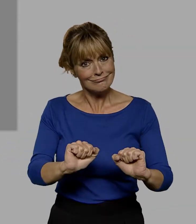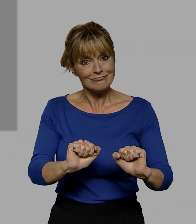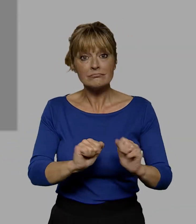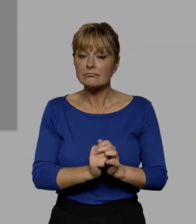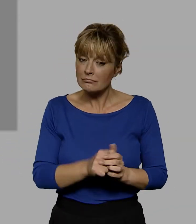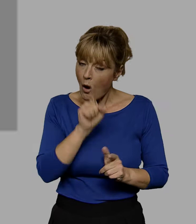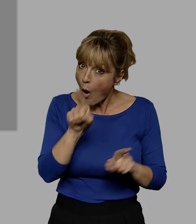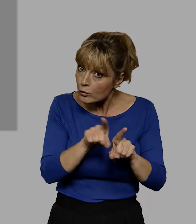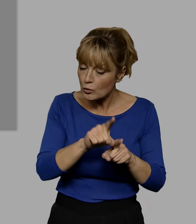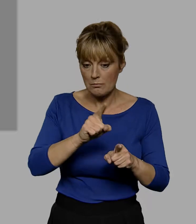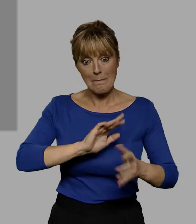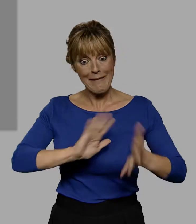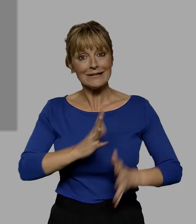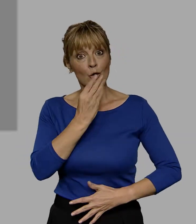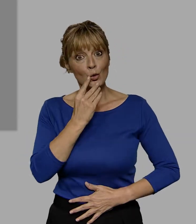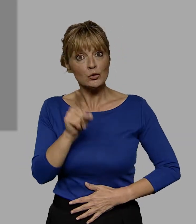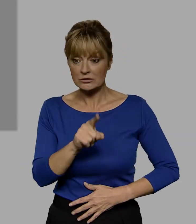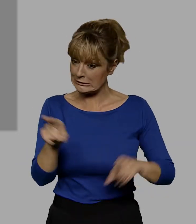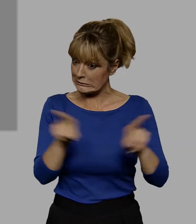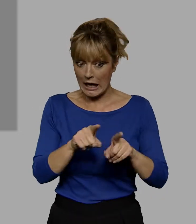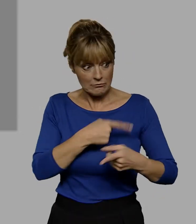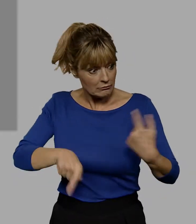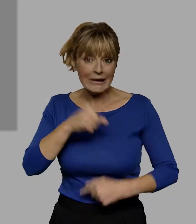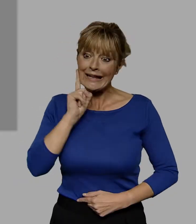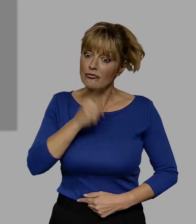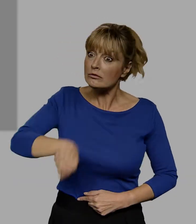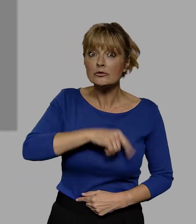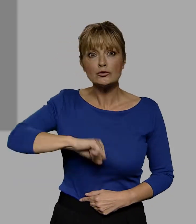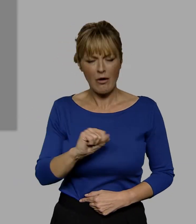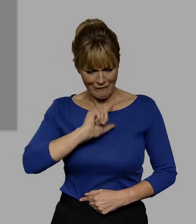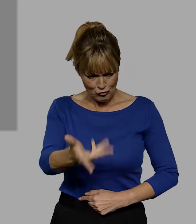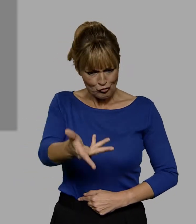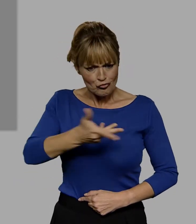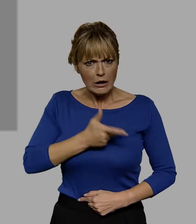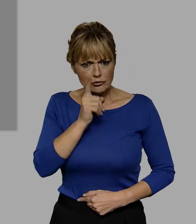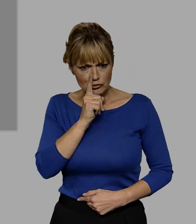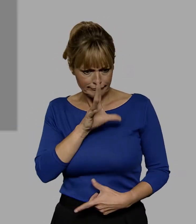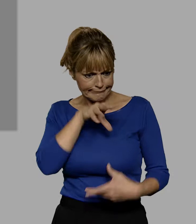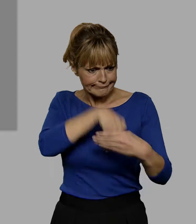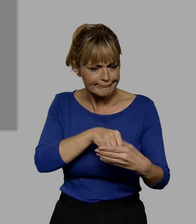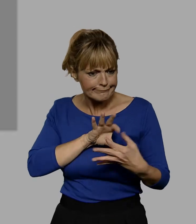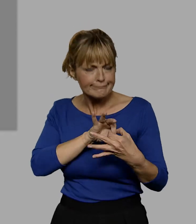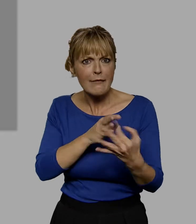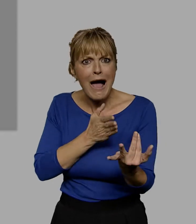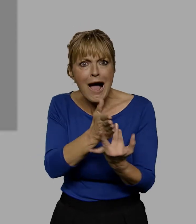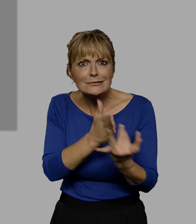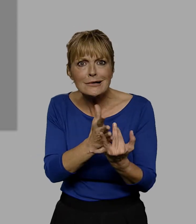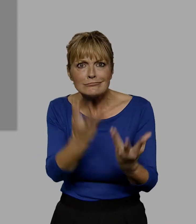own right, and that BSL users, like all other citizens of Scotland, have the right to engage with and access information